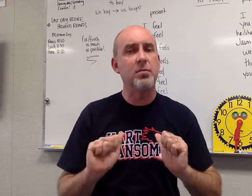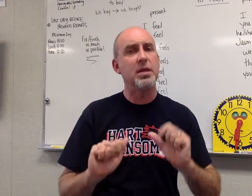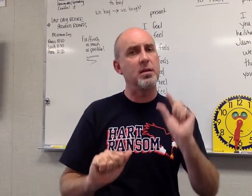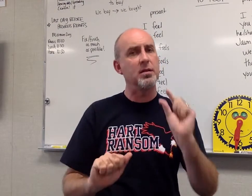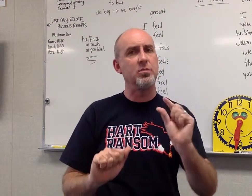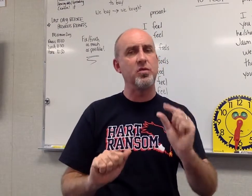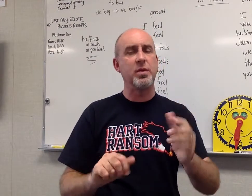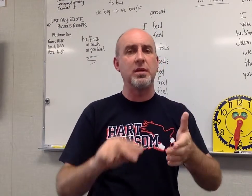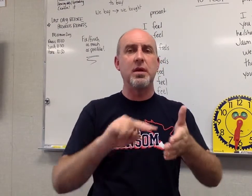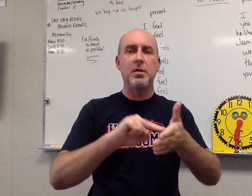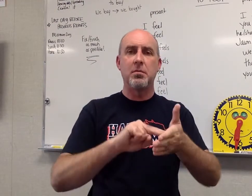be a little movement.